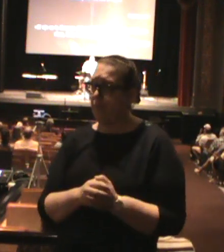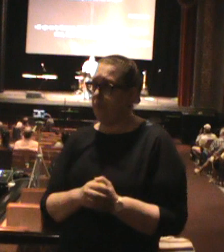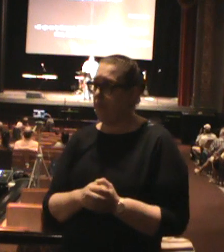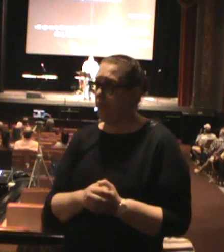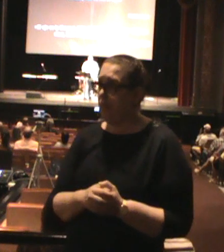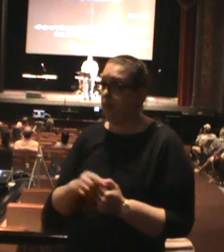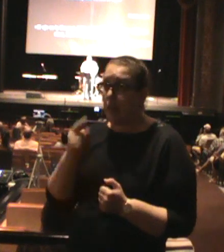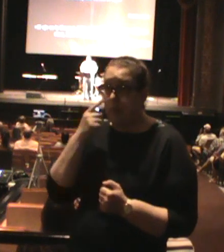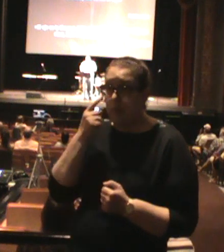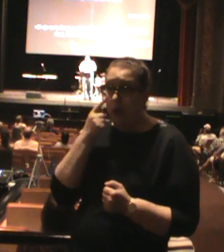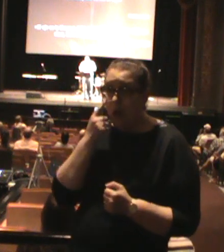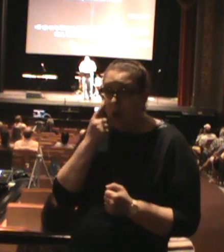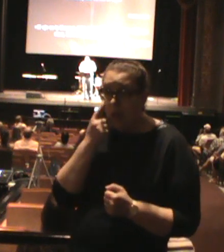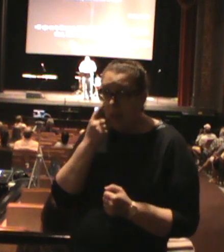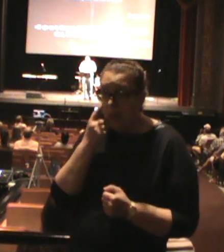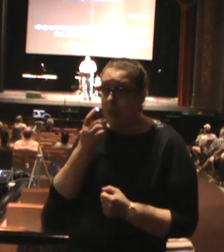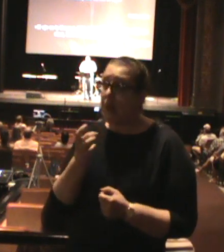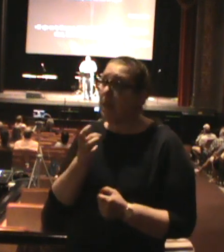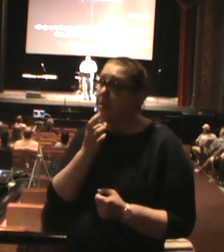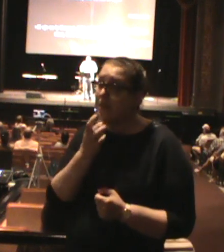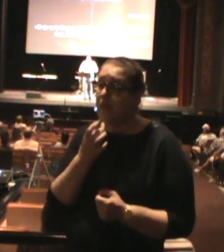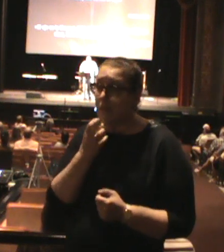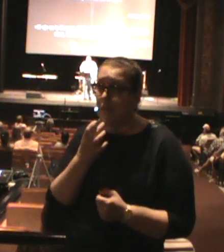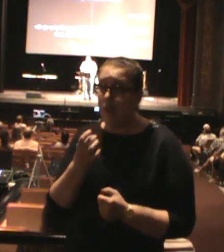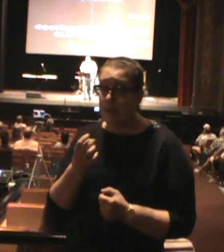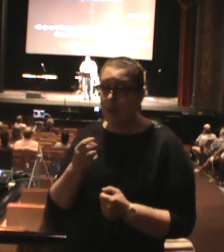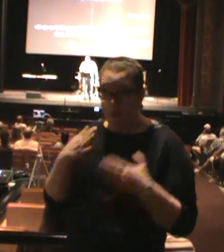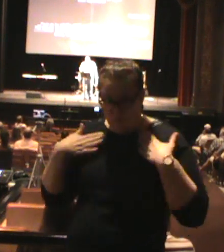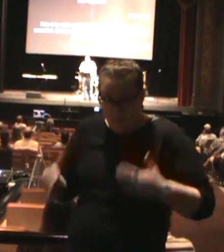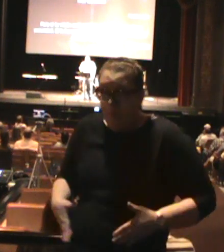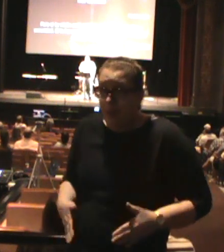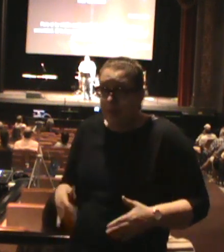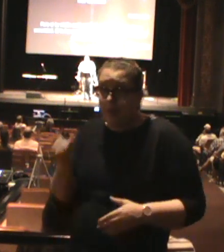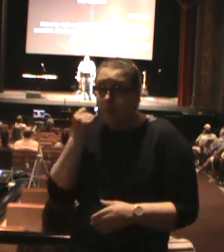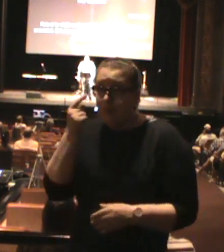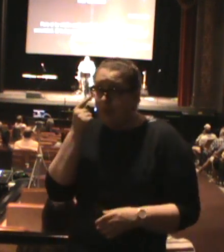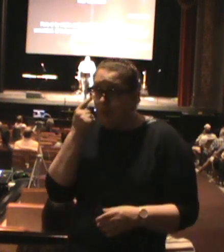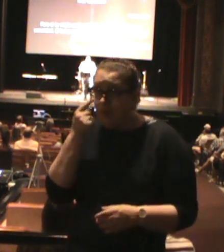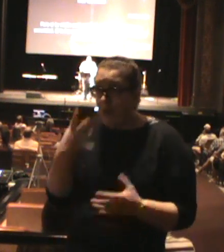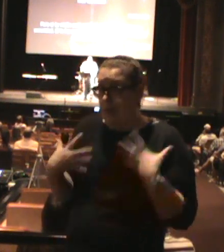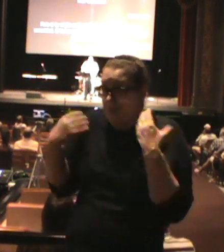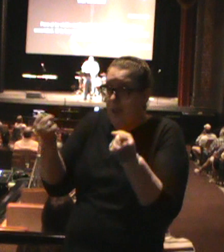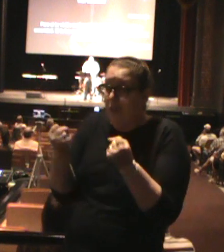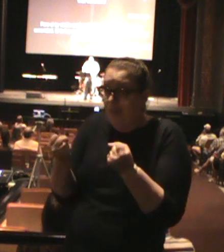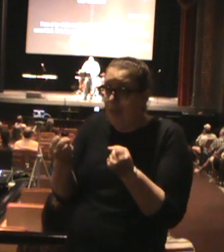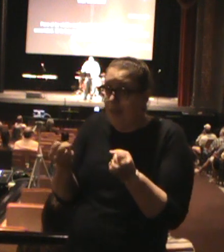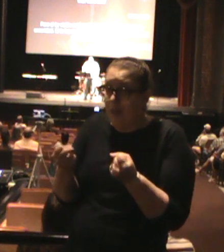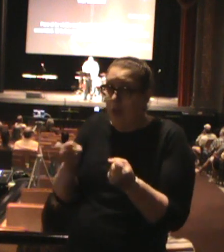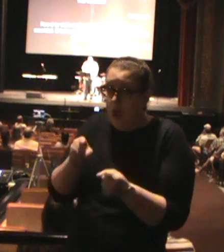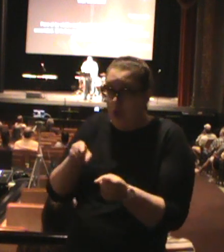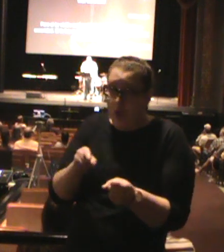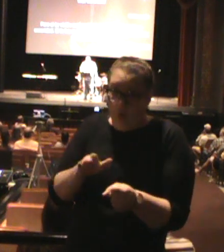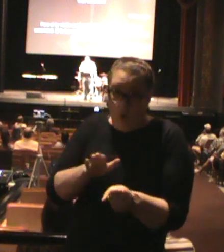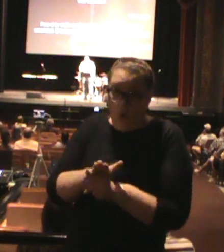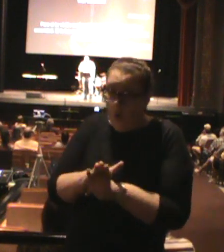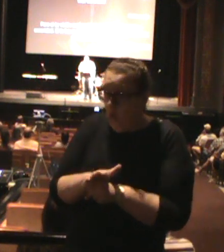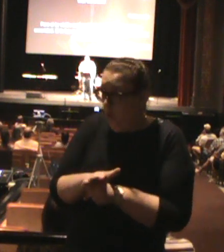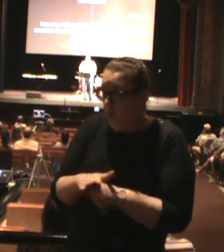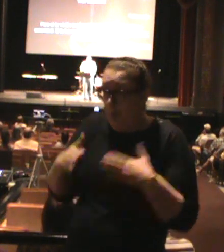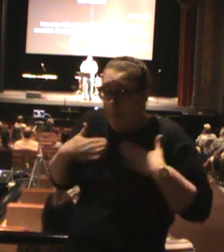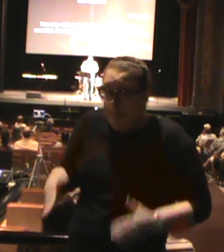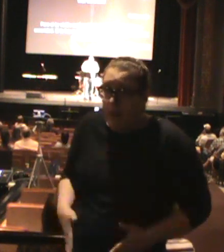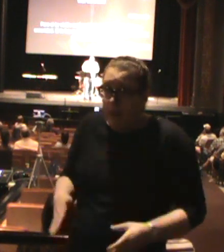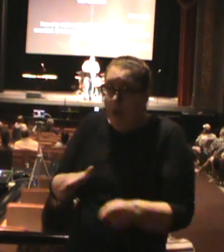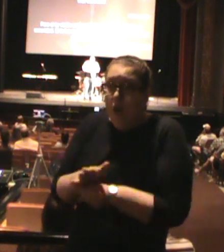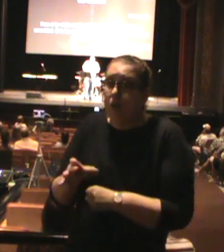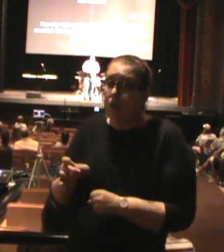is the lamp of the body. If your eye is healthy, your whole body will be full of light. But if your eye is bad, your whole body will be full of darkness. So if